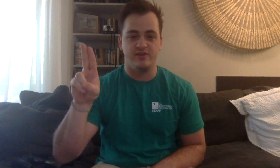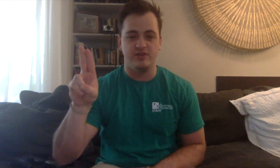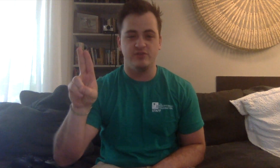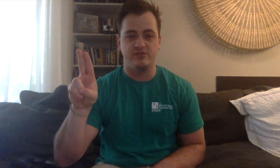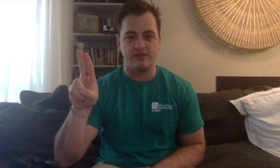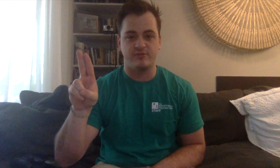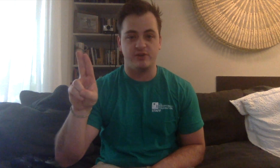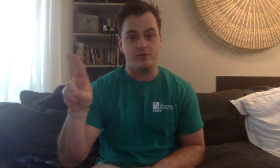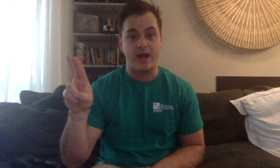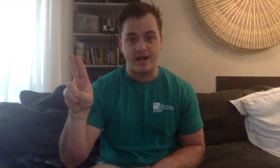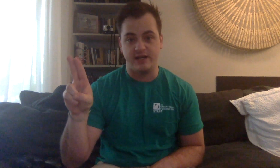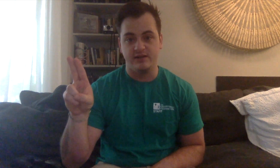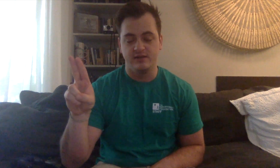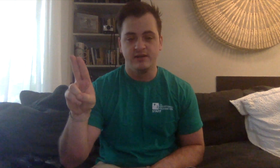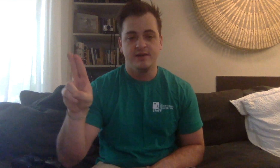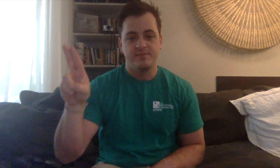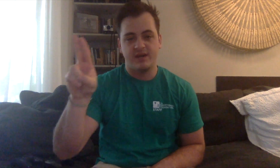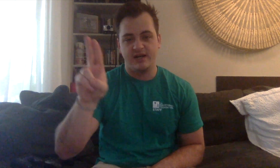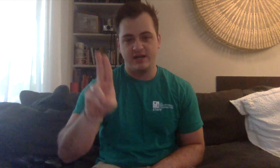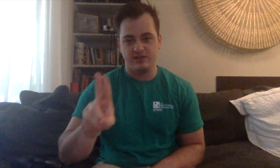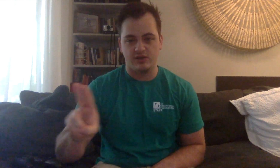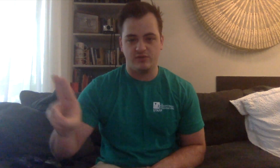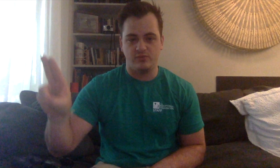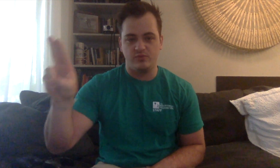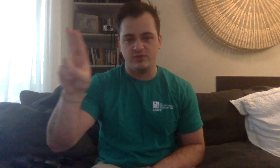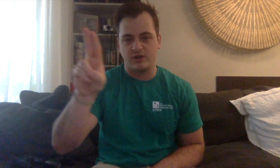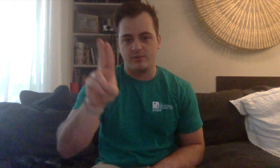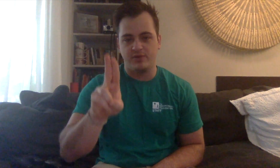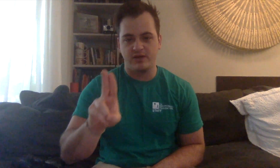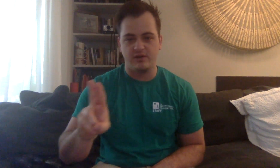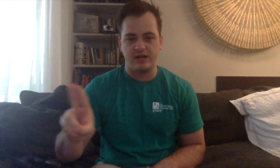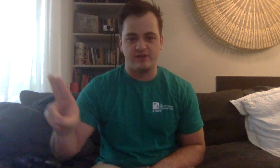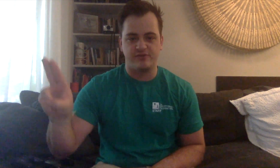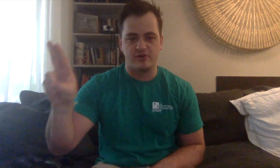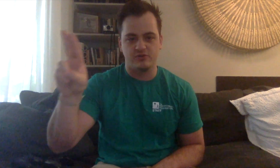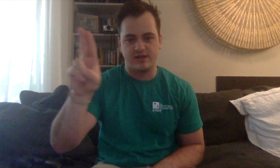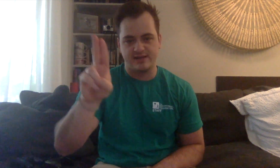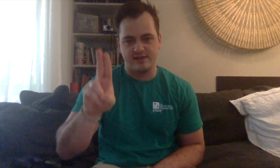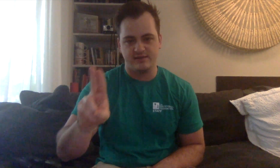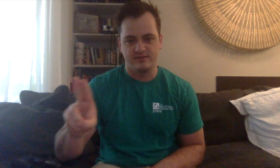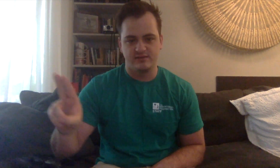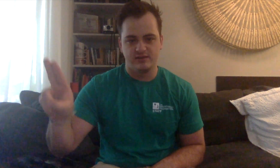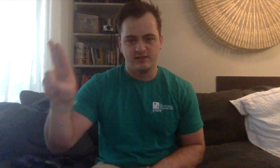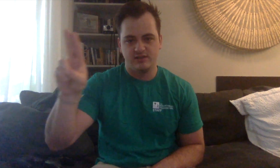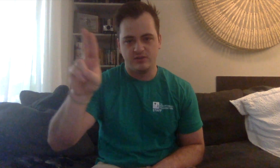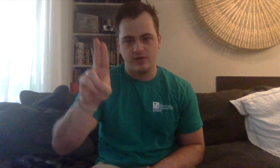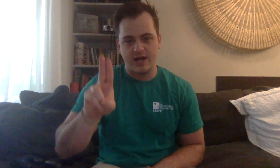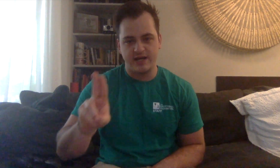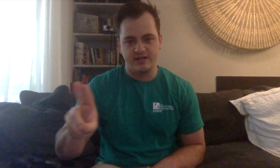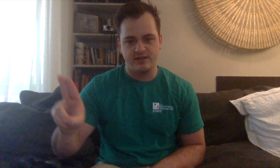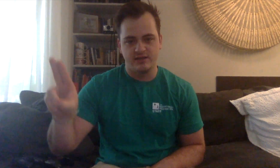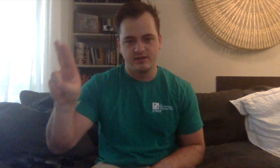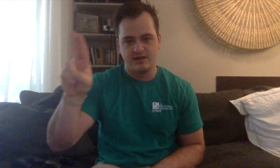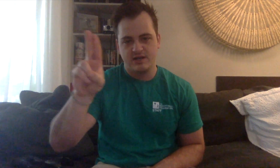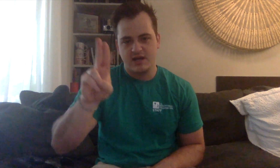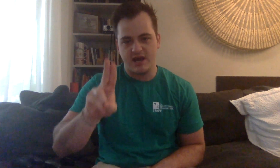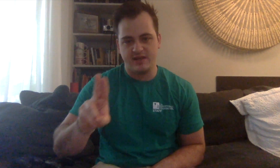U stands for united, and you're gonna put it in a circle like this, united. And then